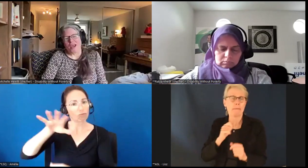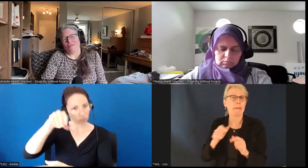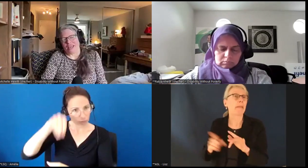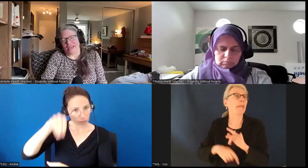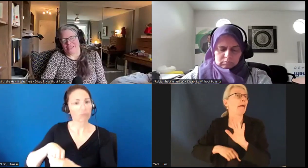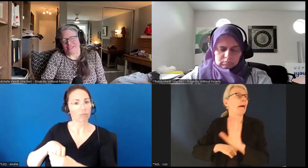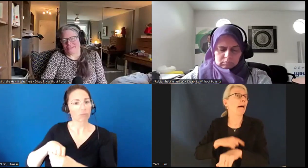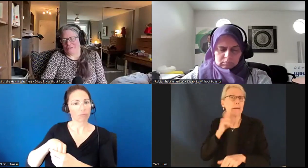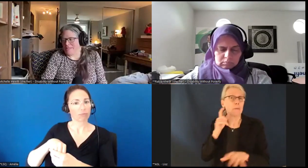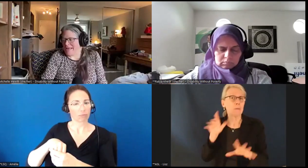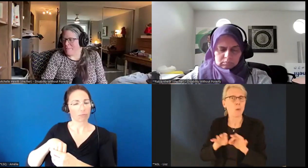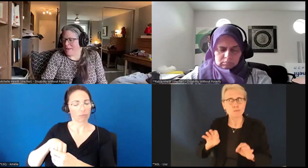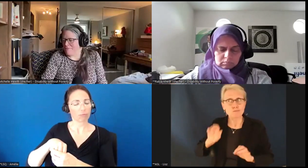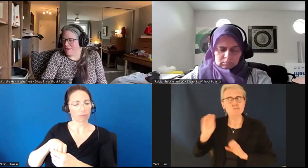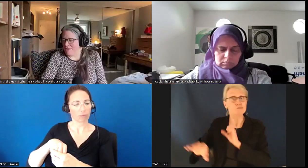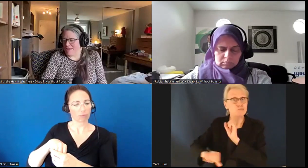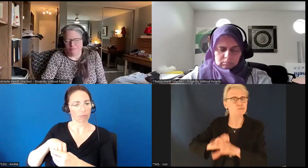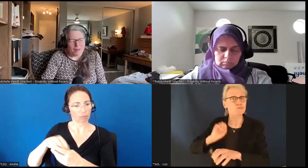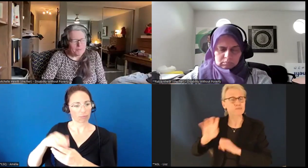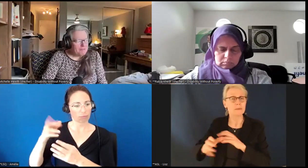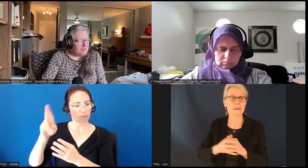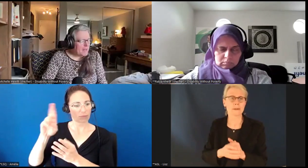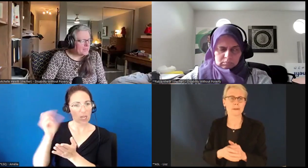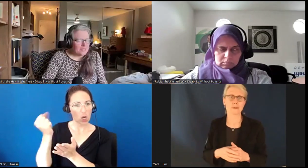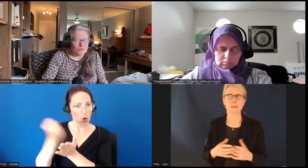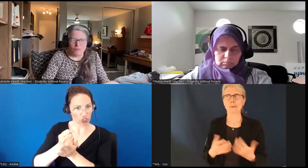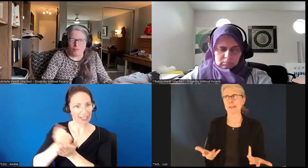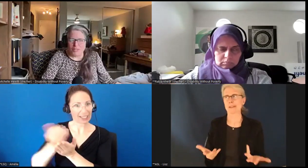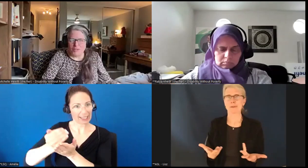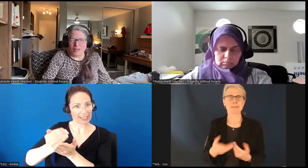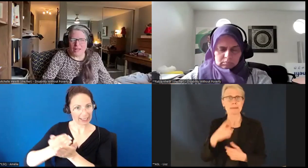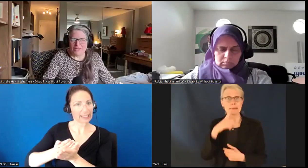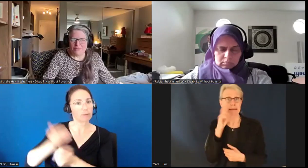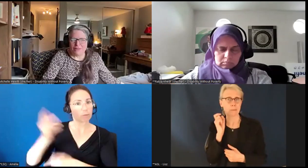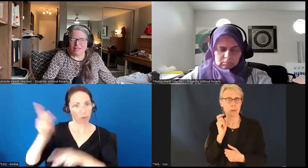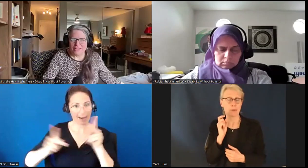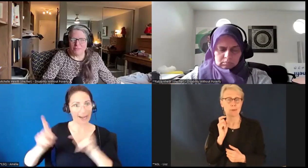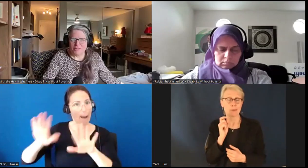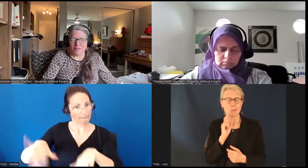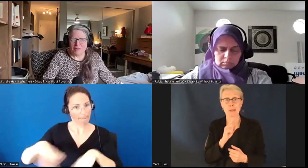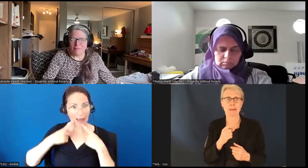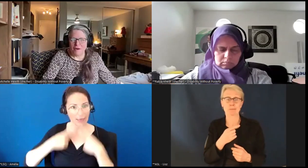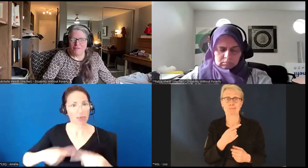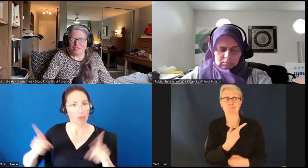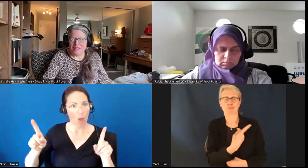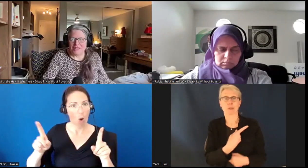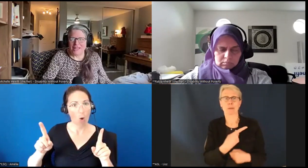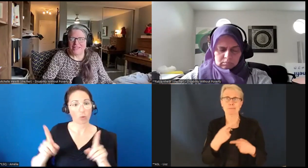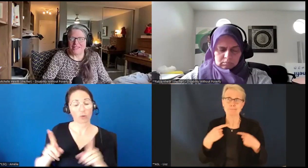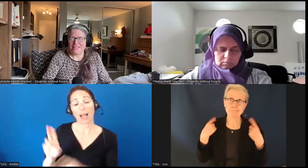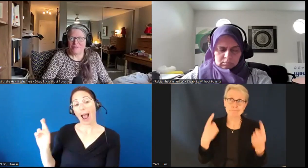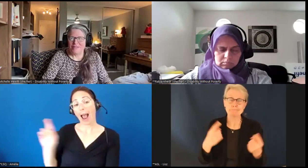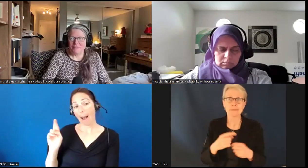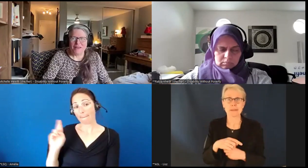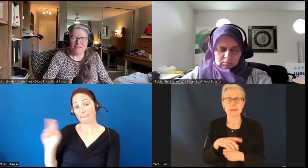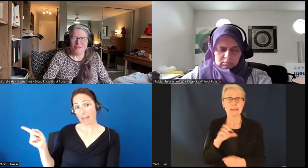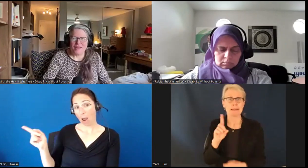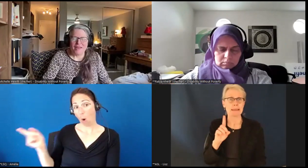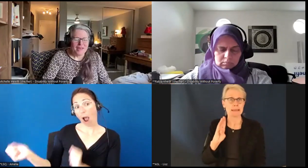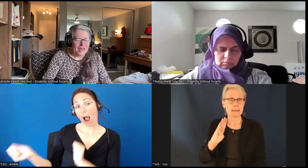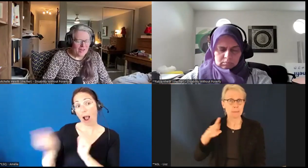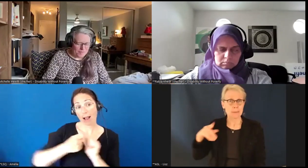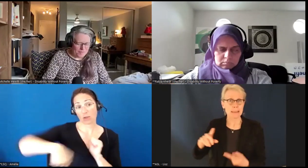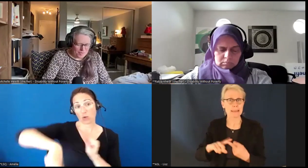we are again, and it's summertime. And every year, Rabia and I, since we've been doing this with the Disability Without Poverty and the Canada Disability